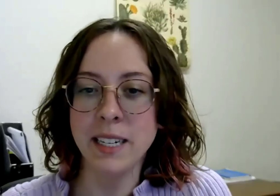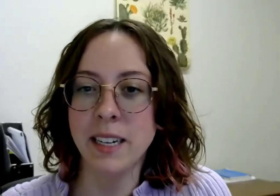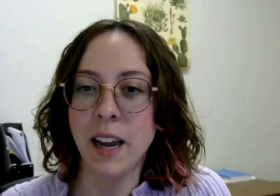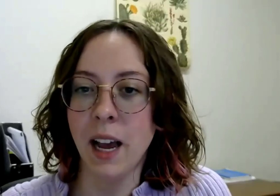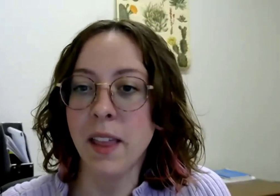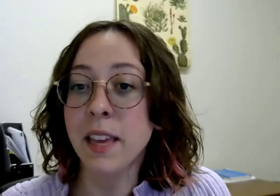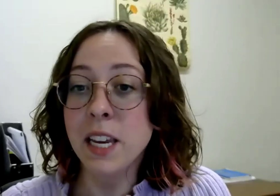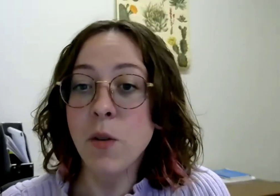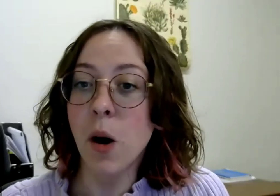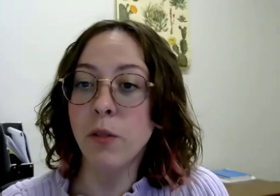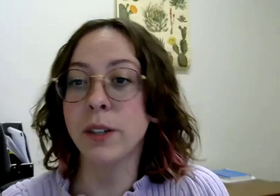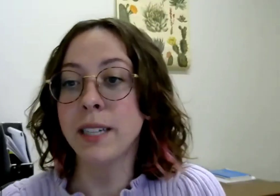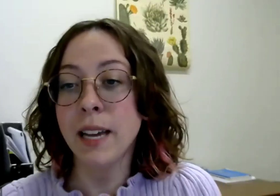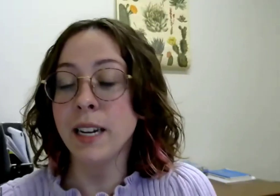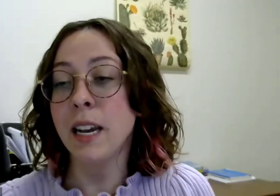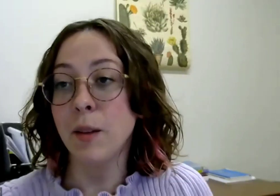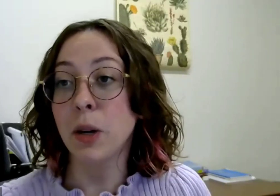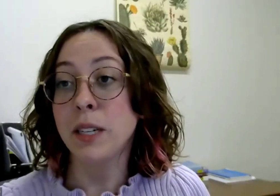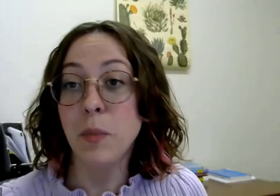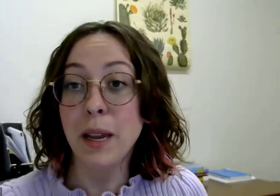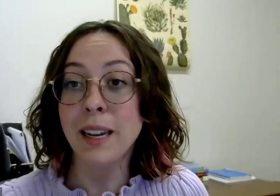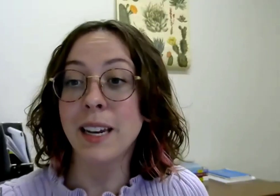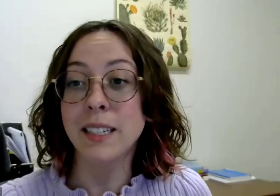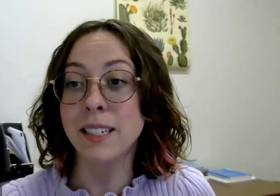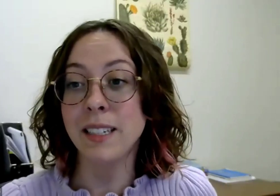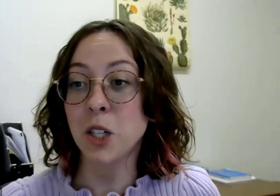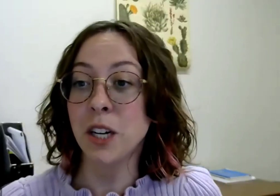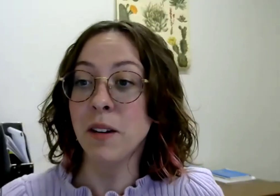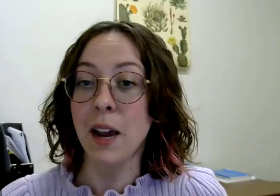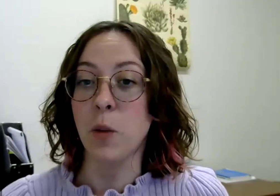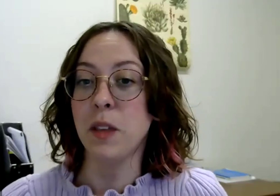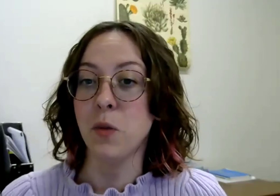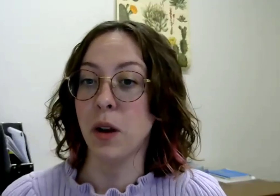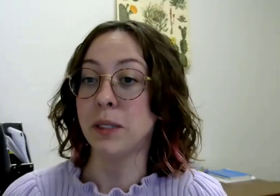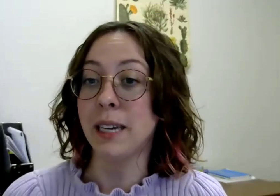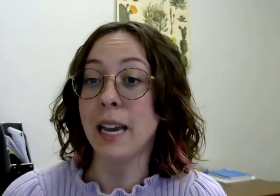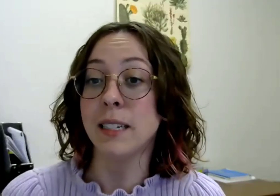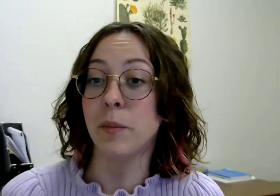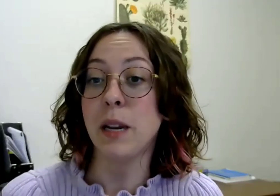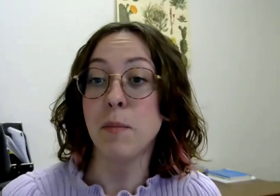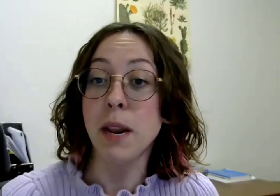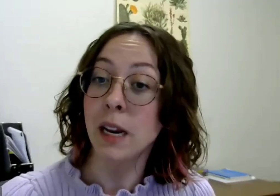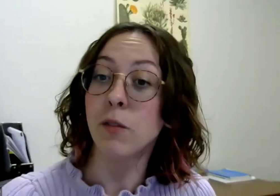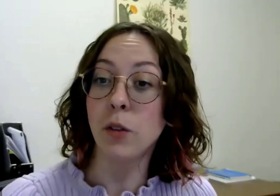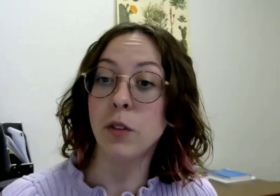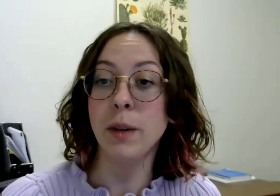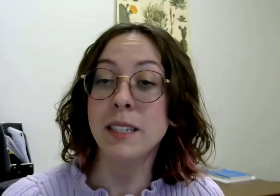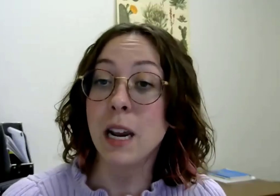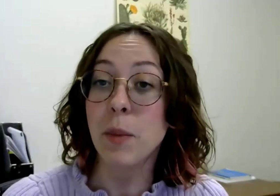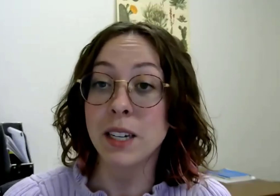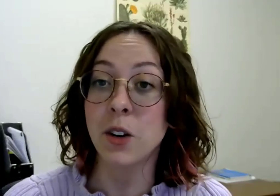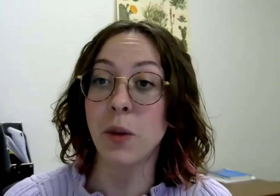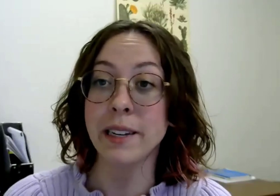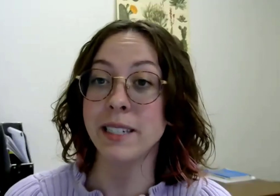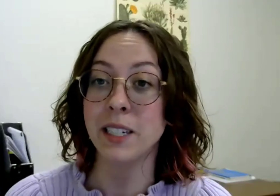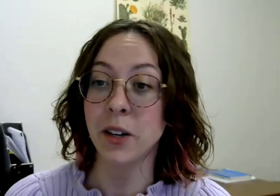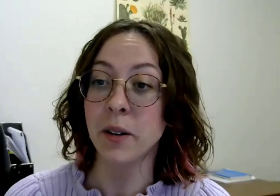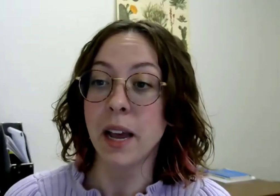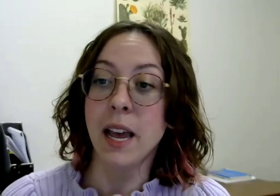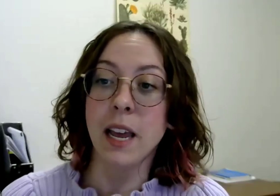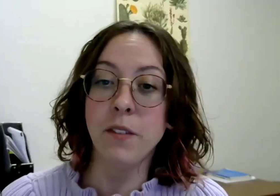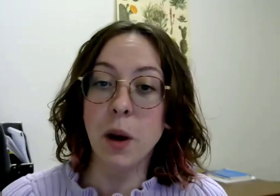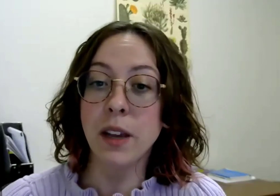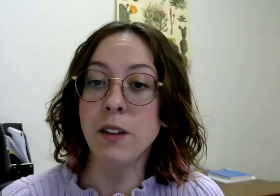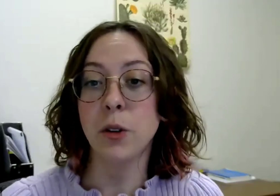All right. Thank you all for attending and participating in this discussion. I hope that you were able to gain something meaningful from it to take back to your writing